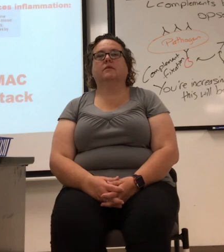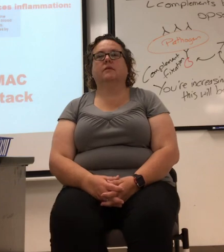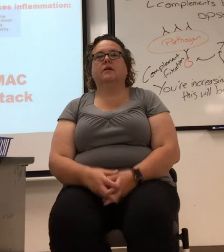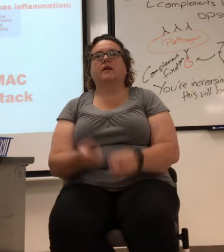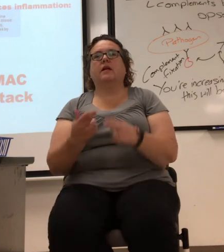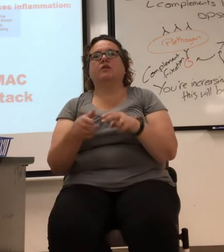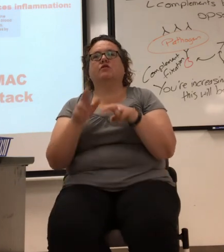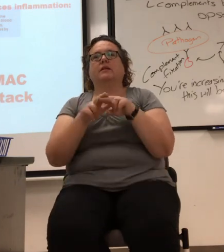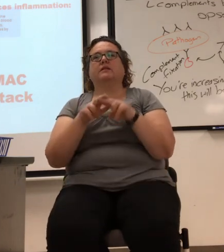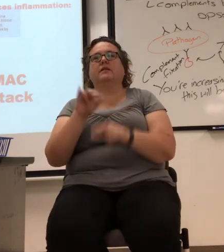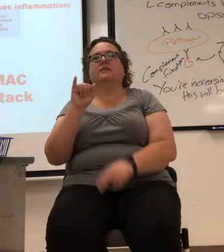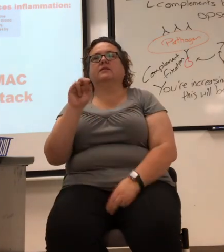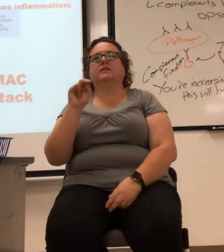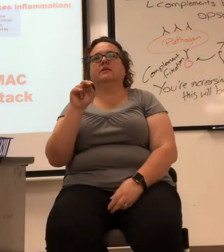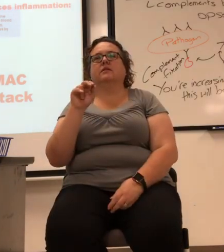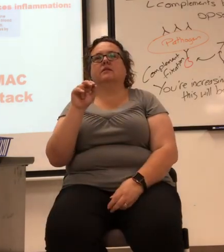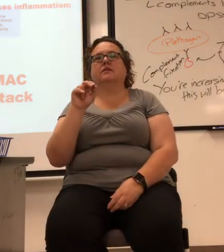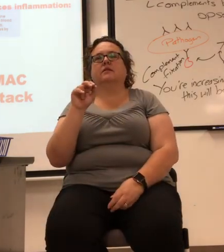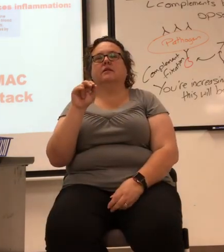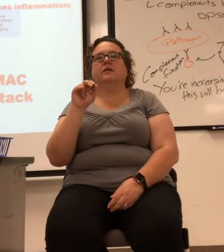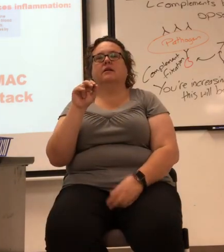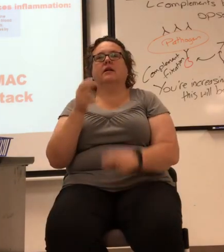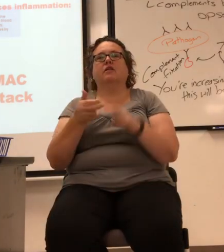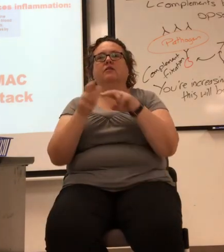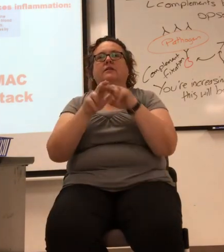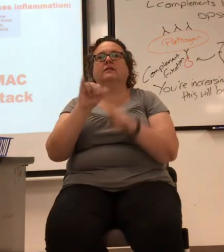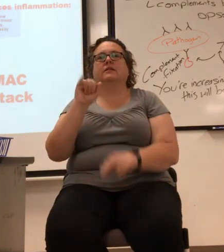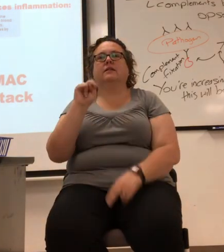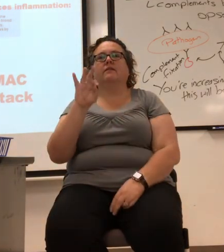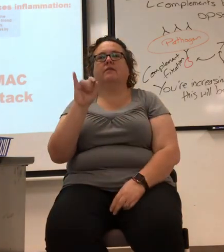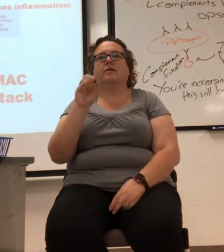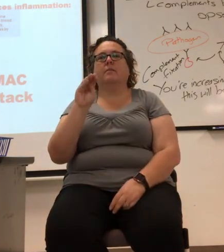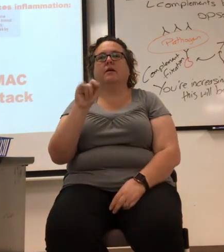inflammation by increasing